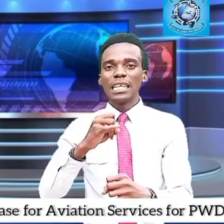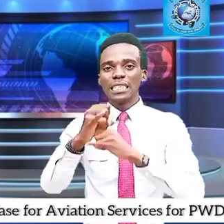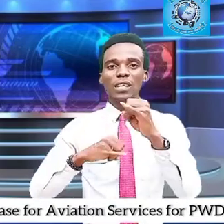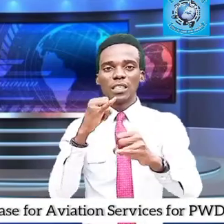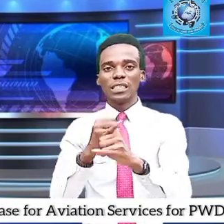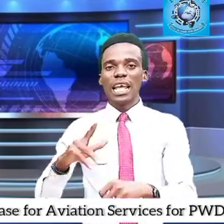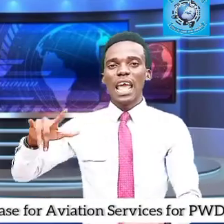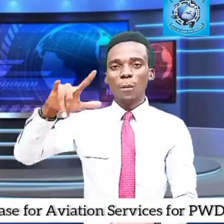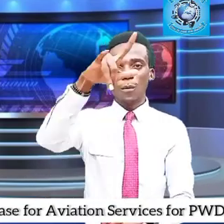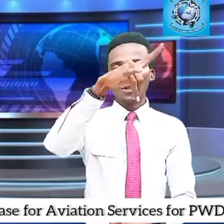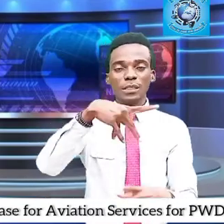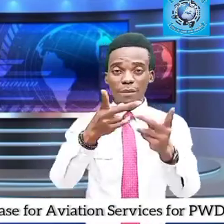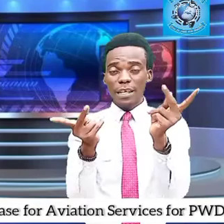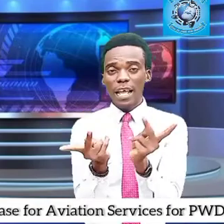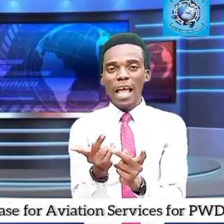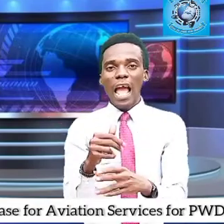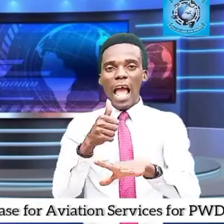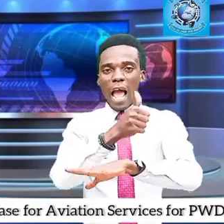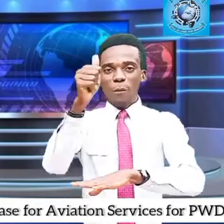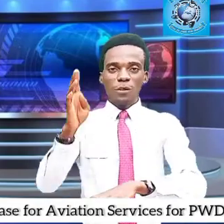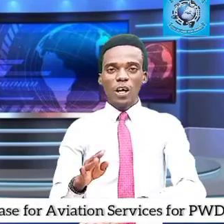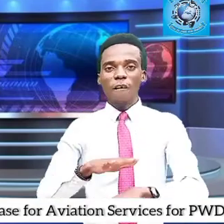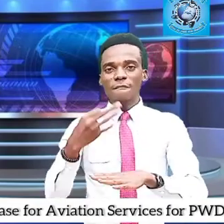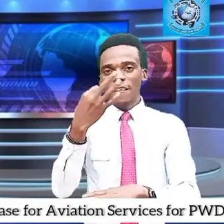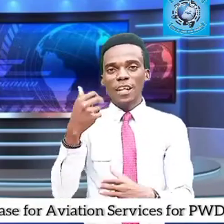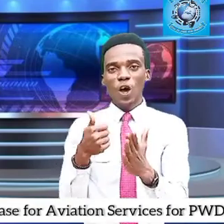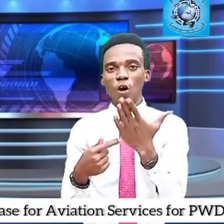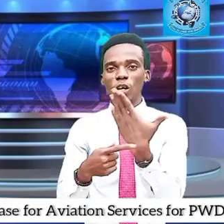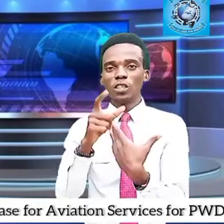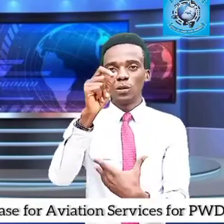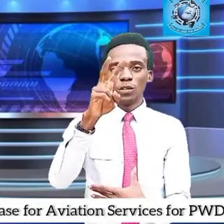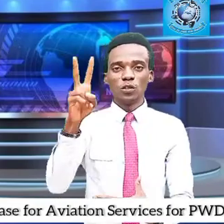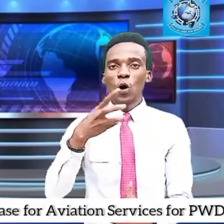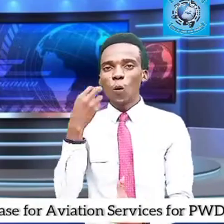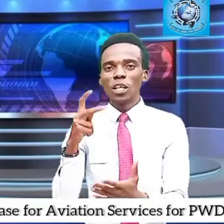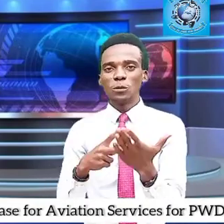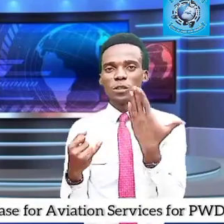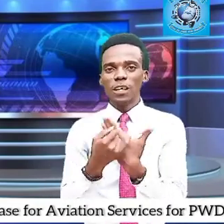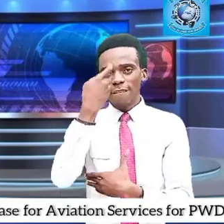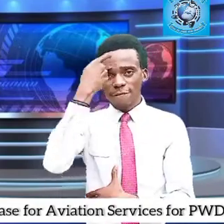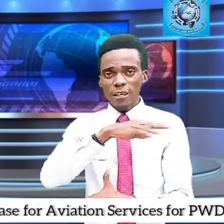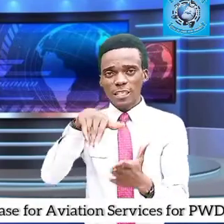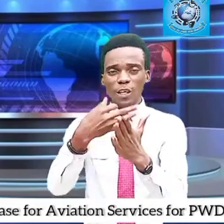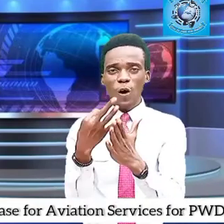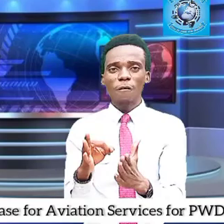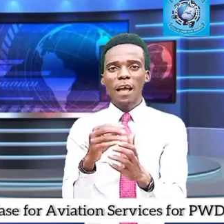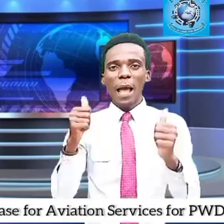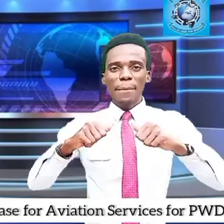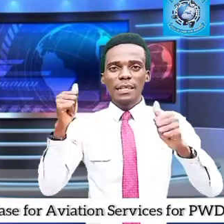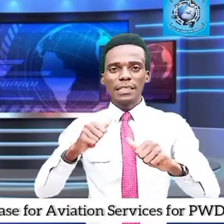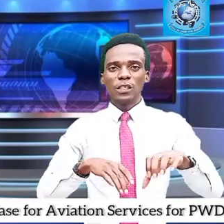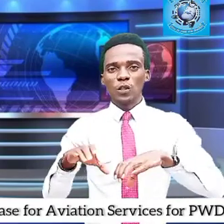Abuja on Friday, August 2022, was a project of the Center for Ability Rehabilitation